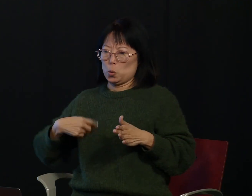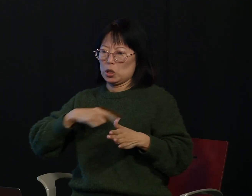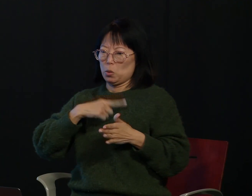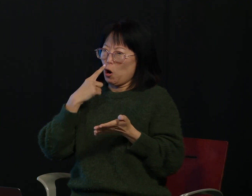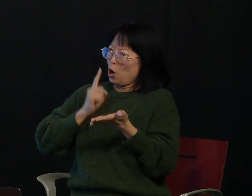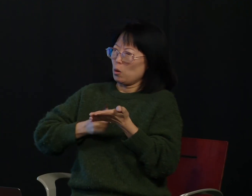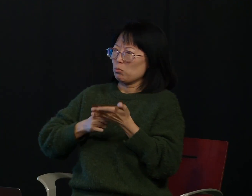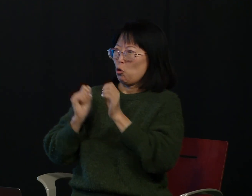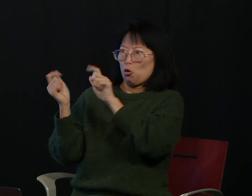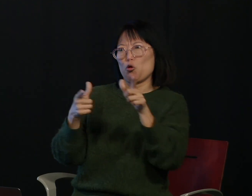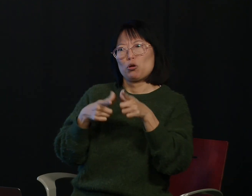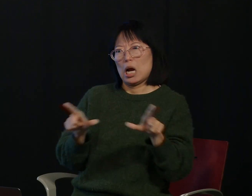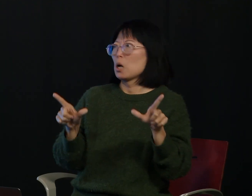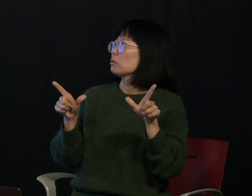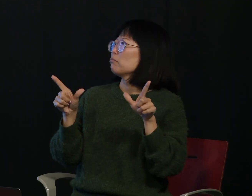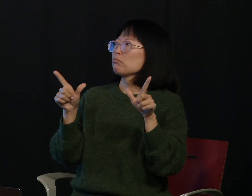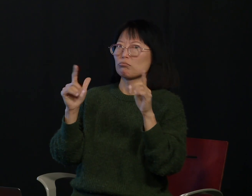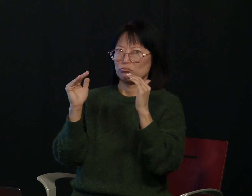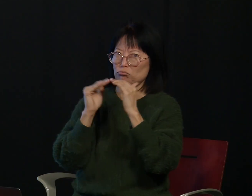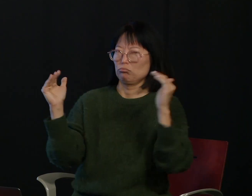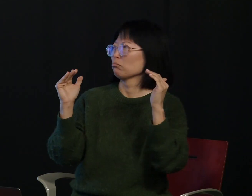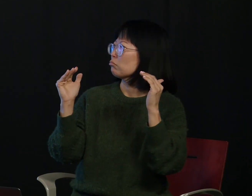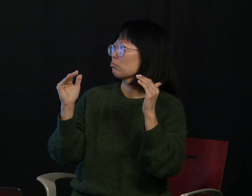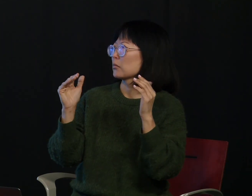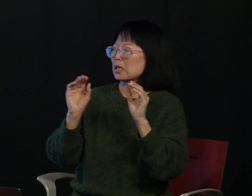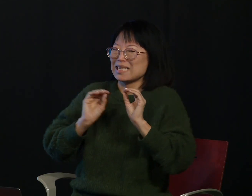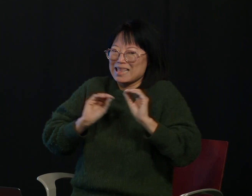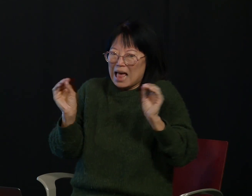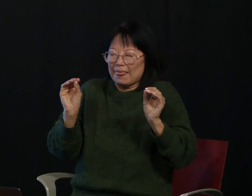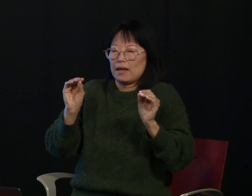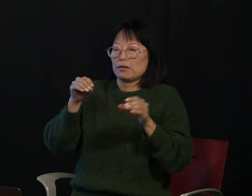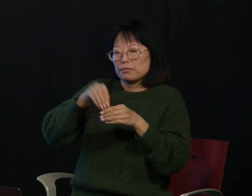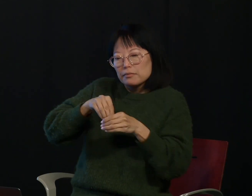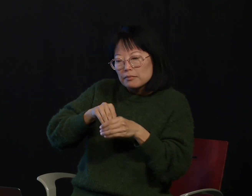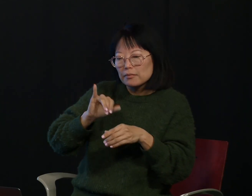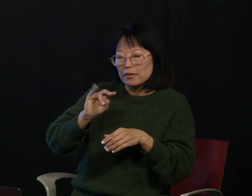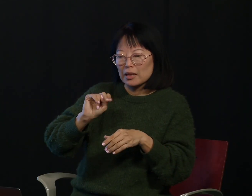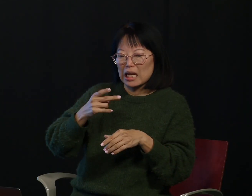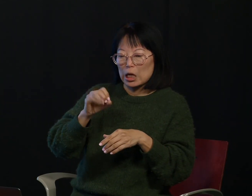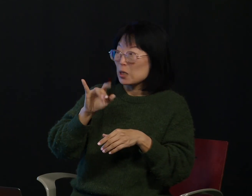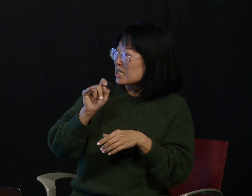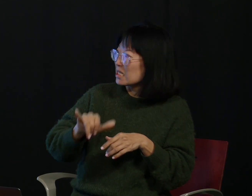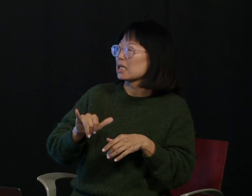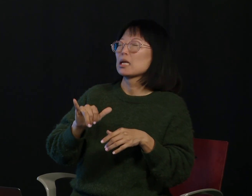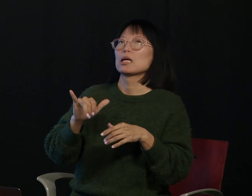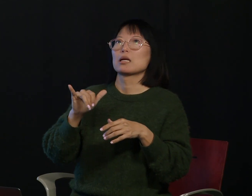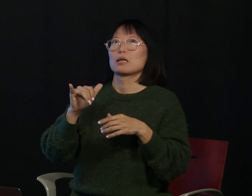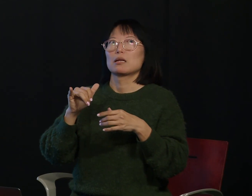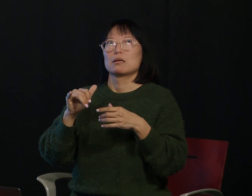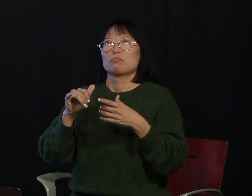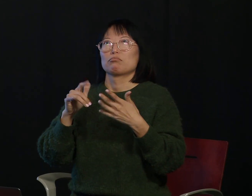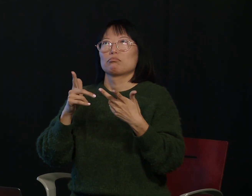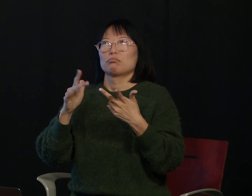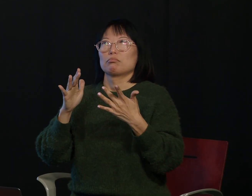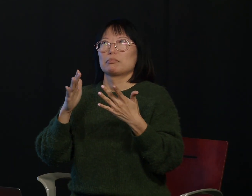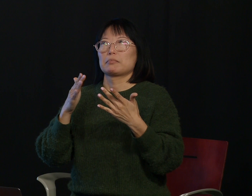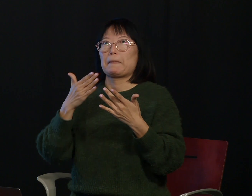we would argue that all languages are equal. There is nothing internal or inherent about any one language